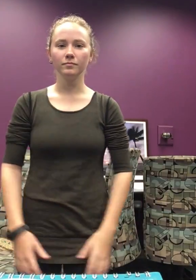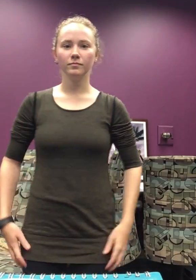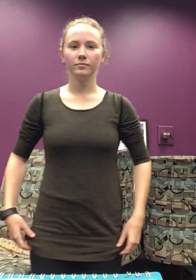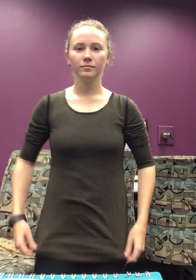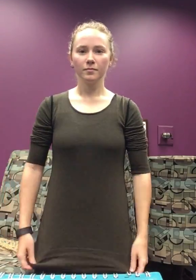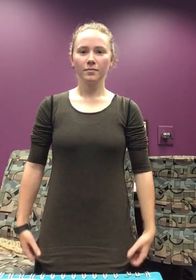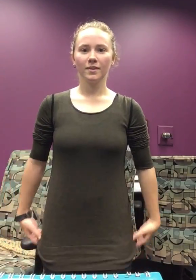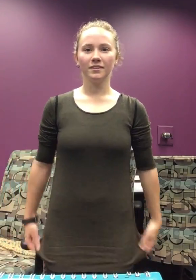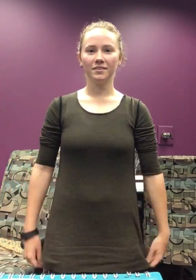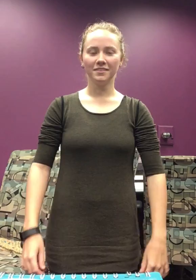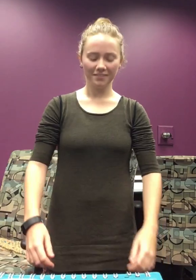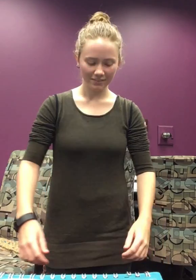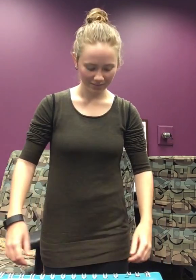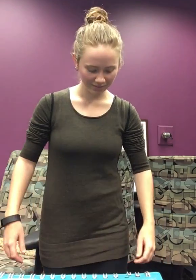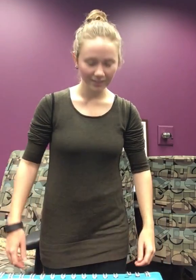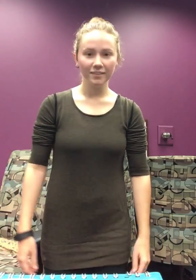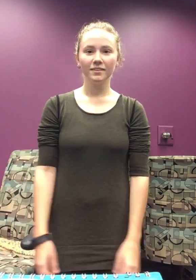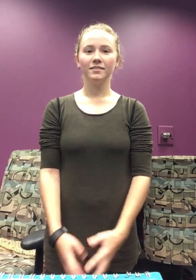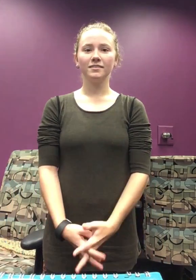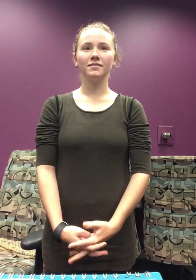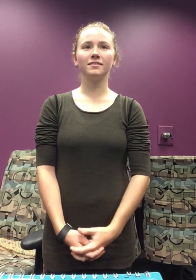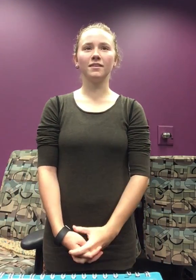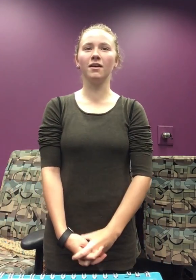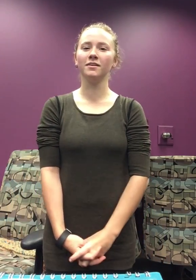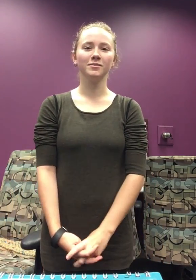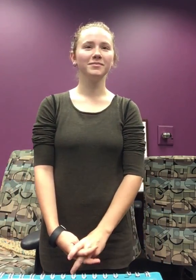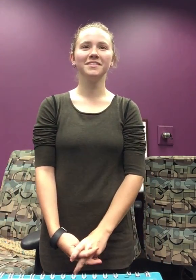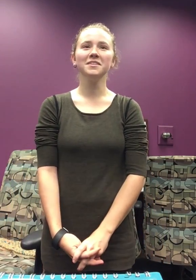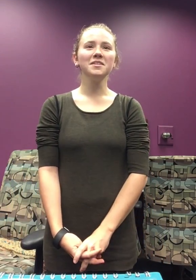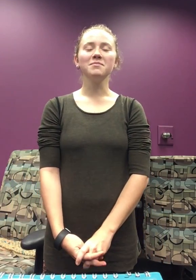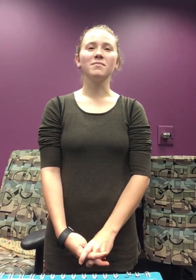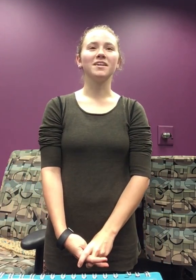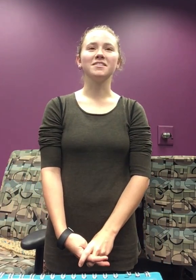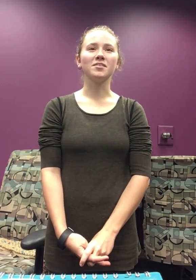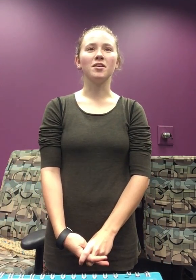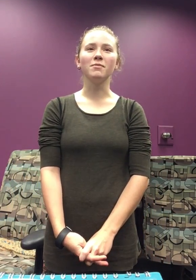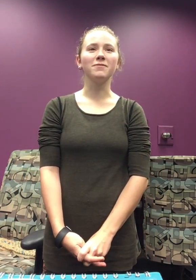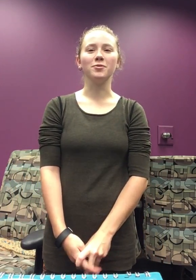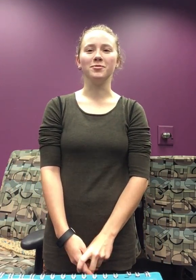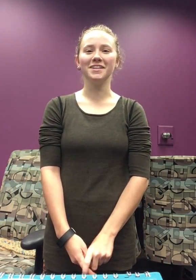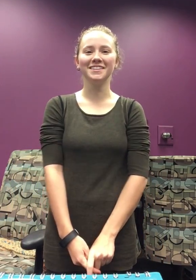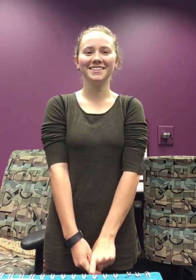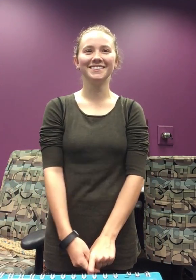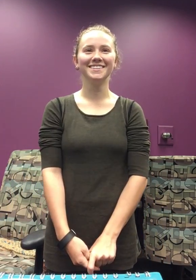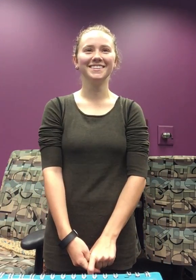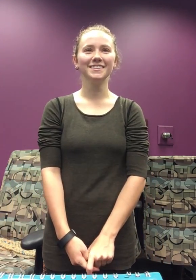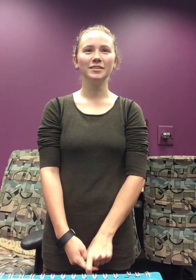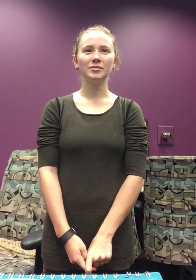Wait. We just need to. Well, it's gonna play some music. It is on the phone.